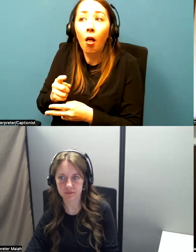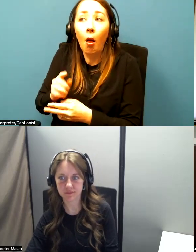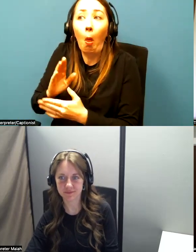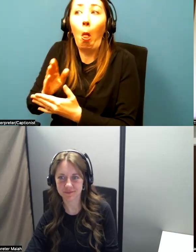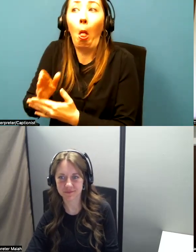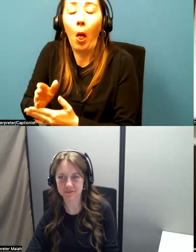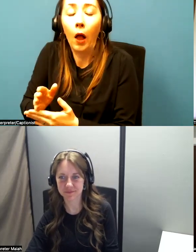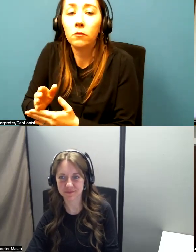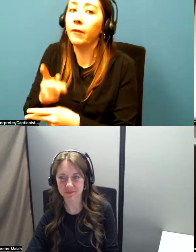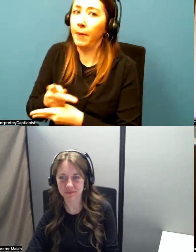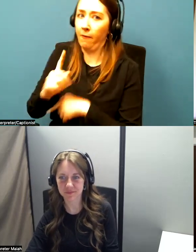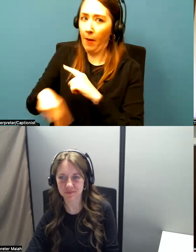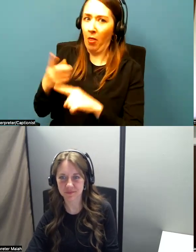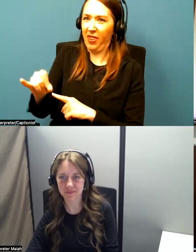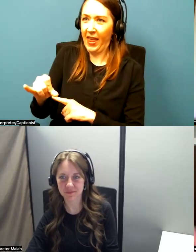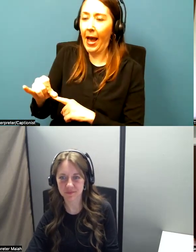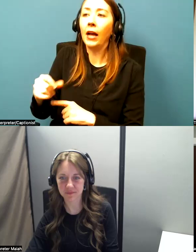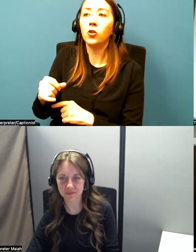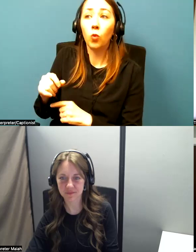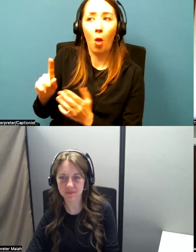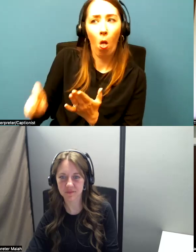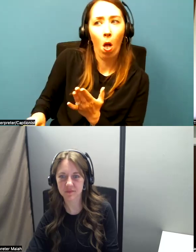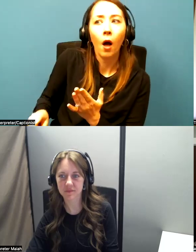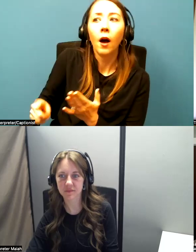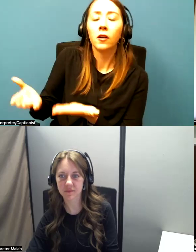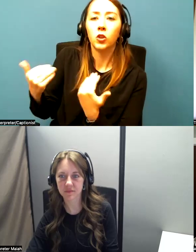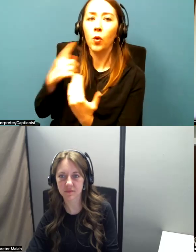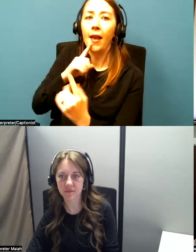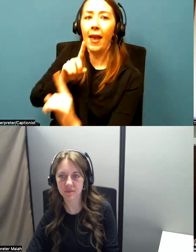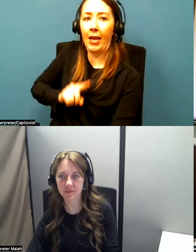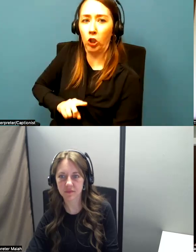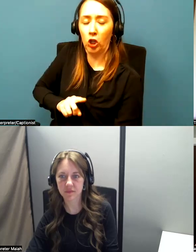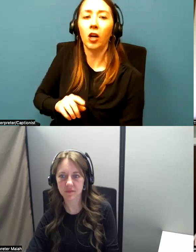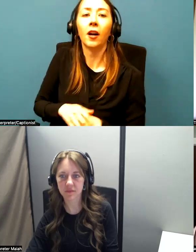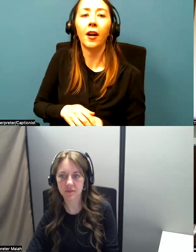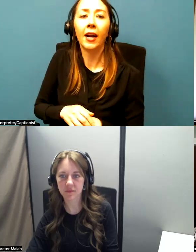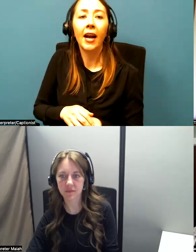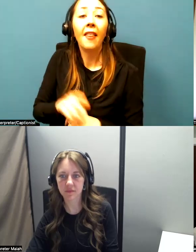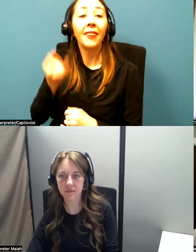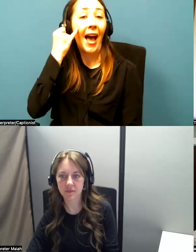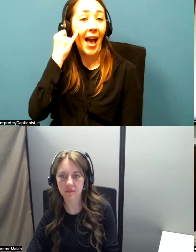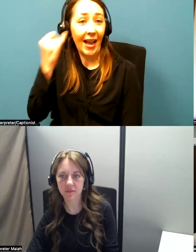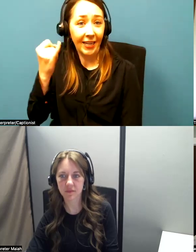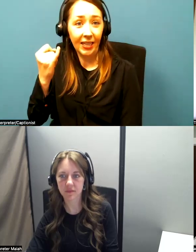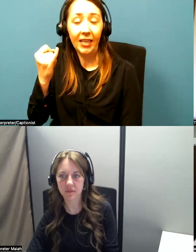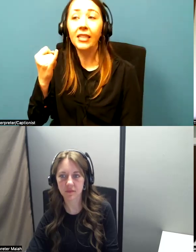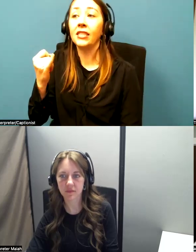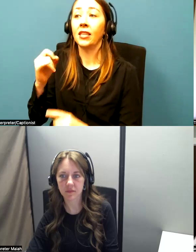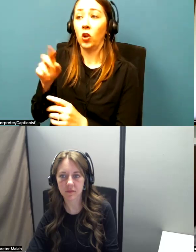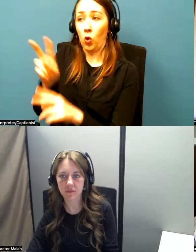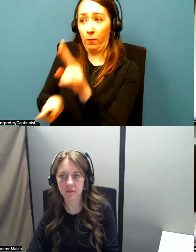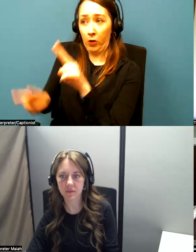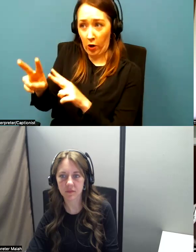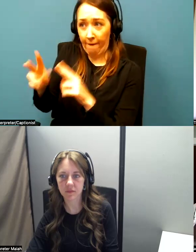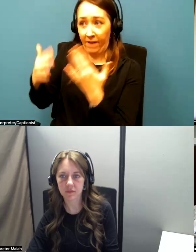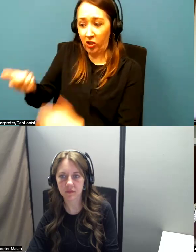interrupting. And then the idea, the conceit of the program is that then you switch. So then we